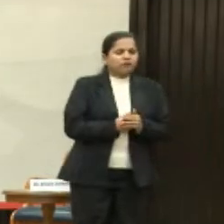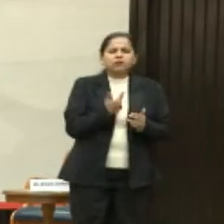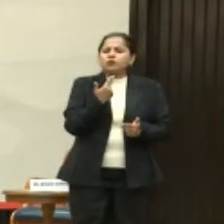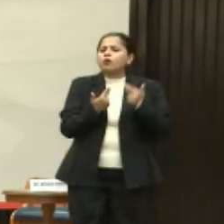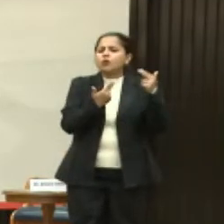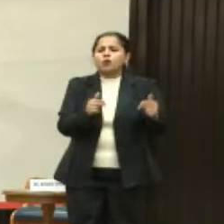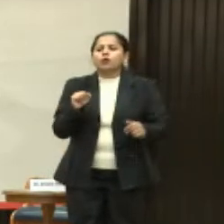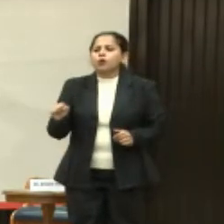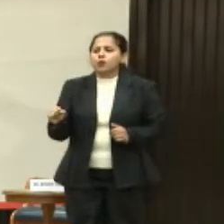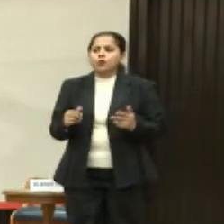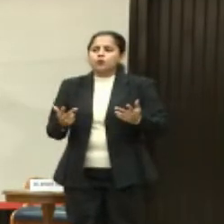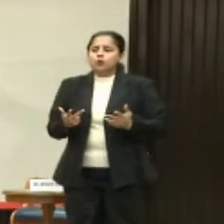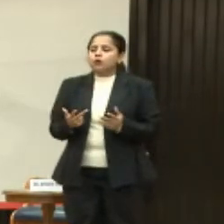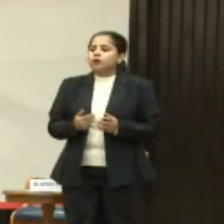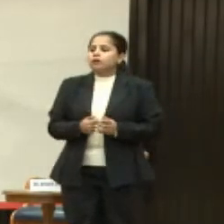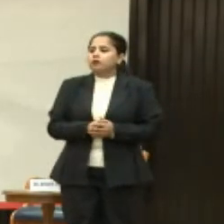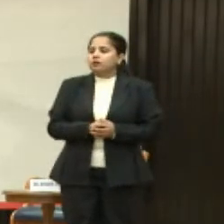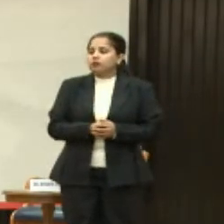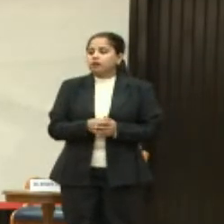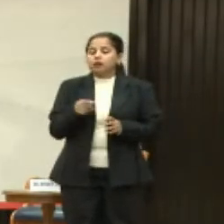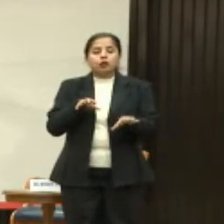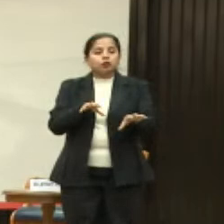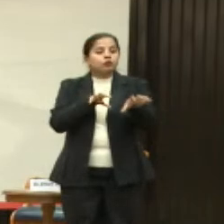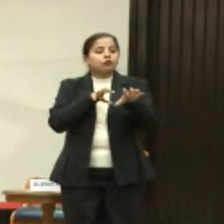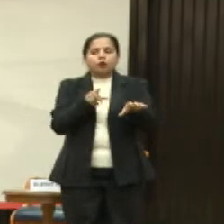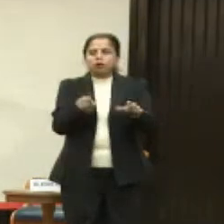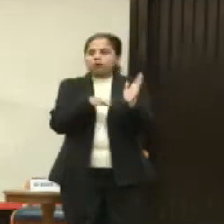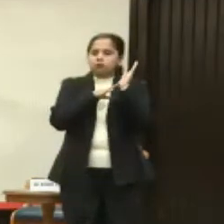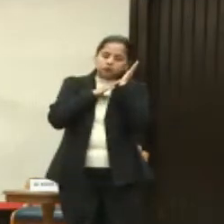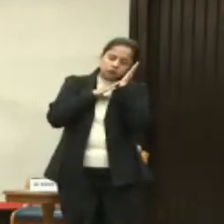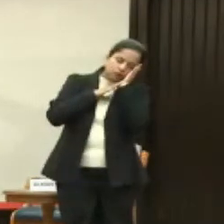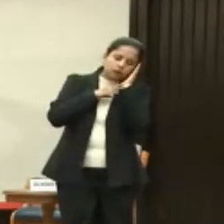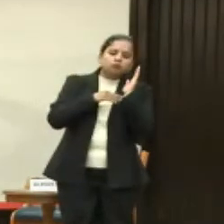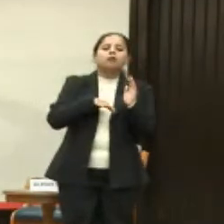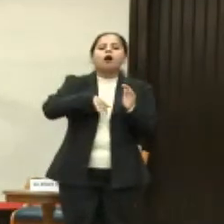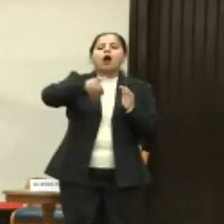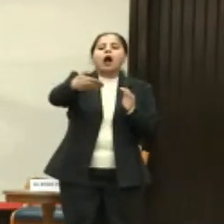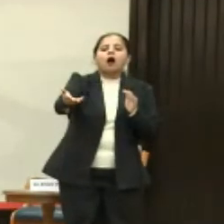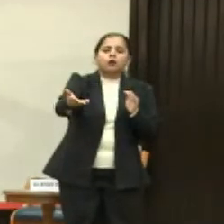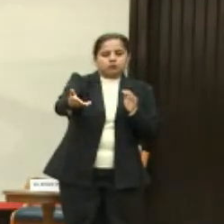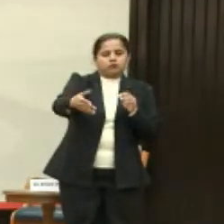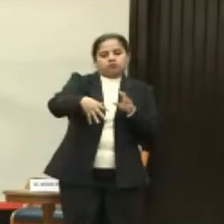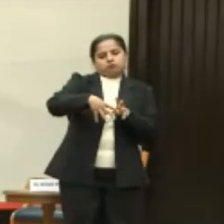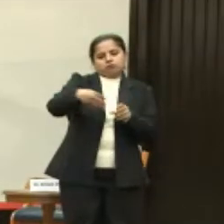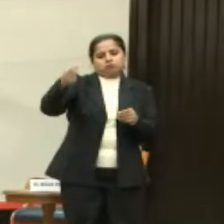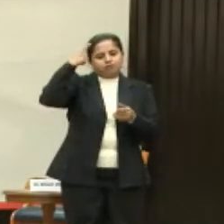story? The dog was sleeping on the road.